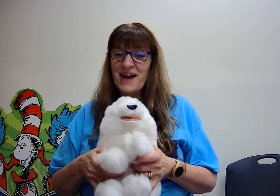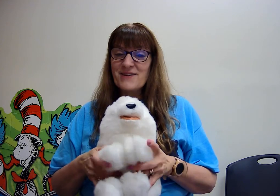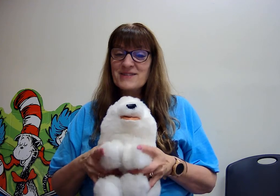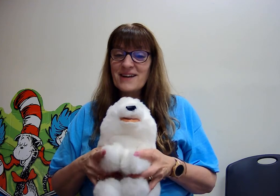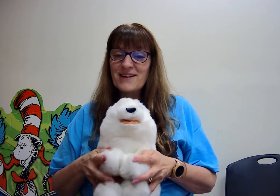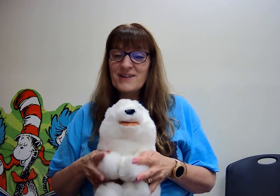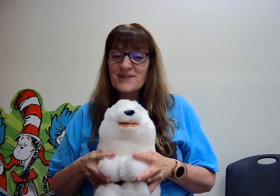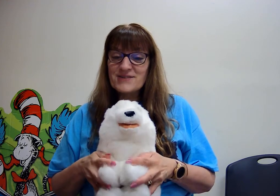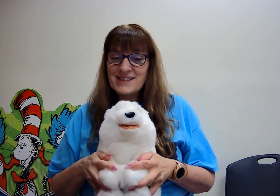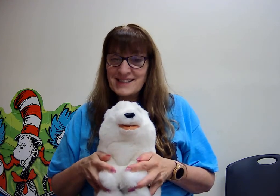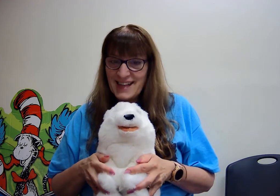out of sight. Fight.